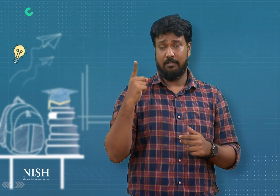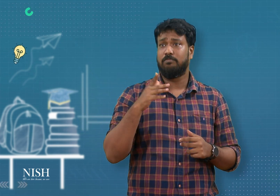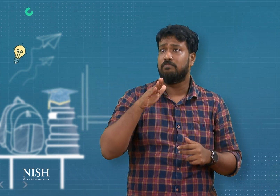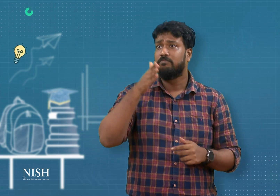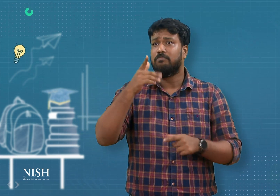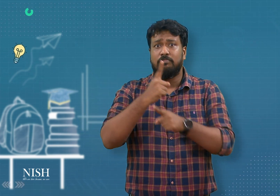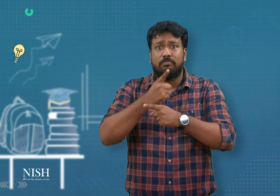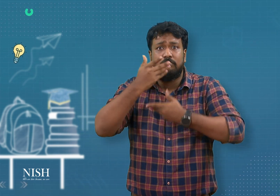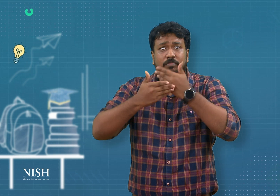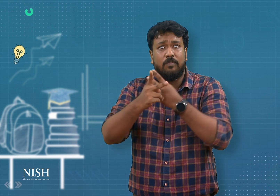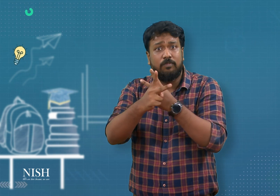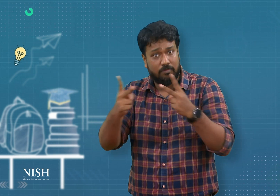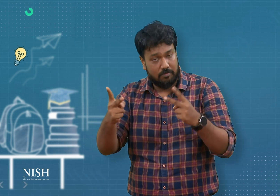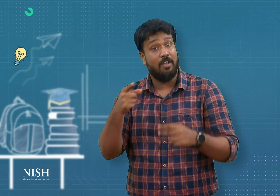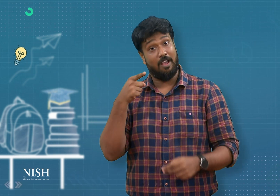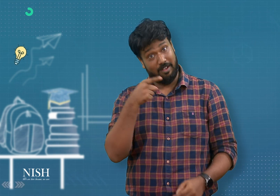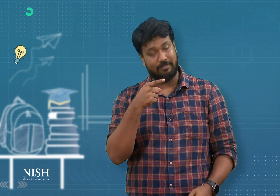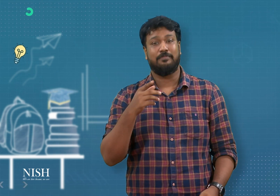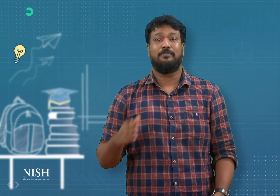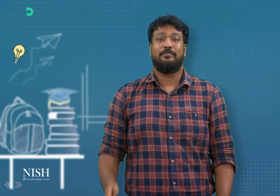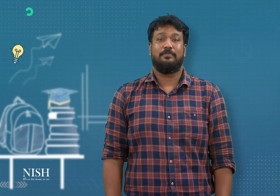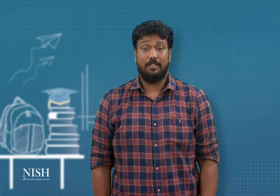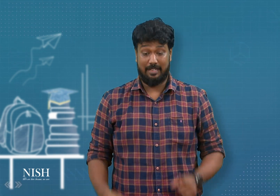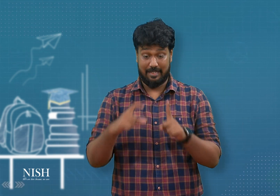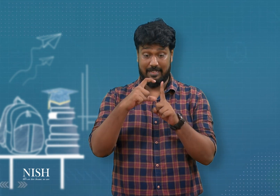level course recognized by the Rehabilitation Council of India.